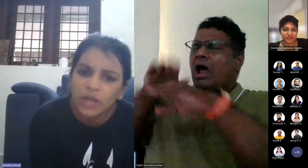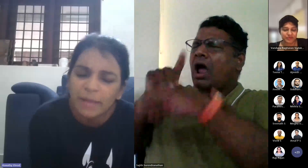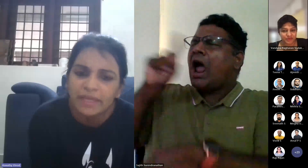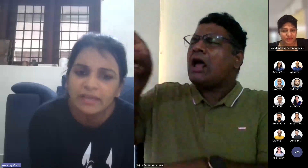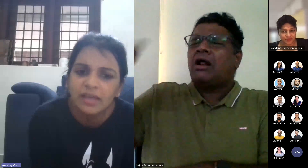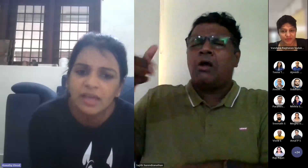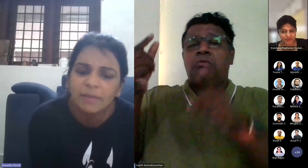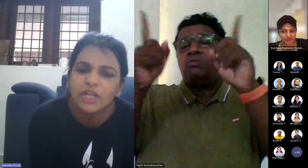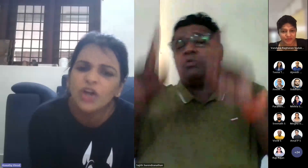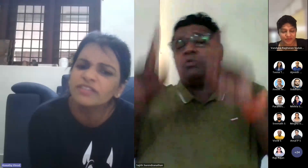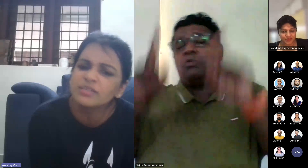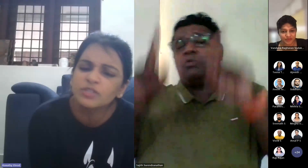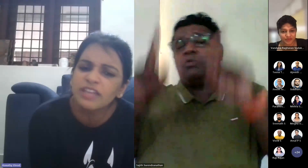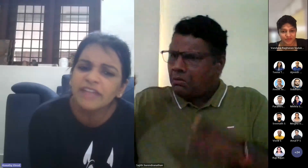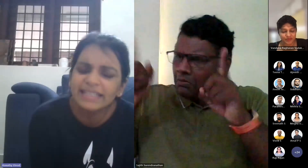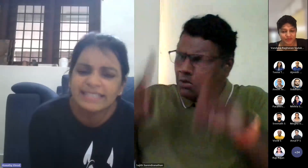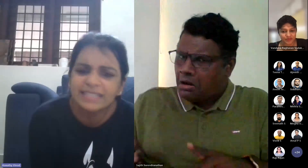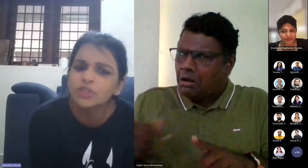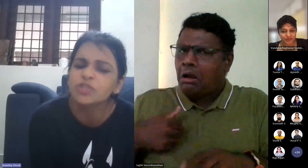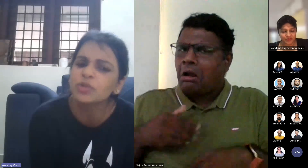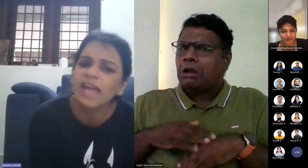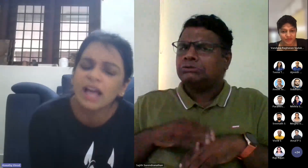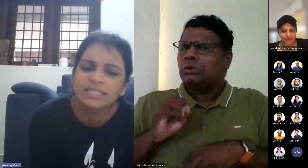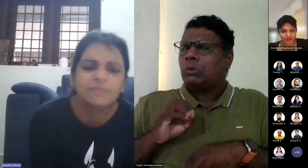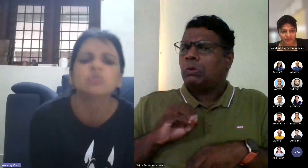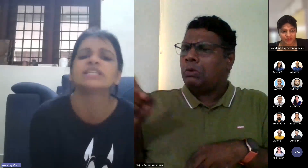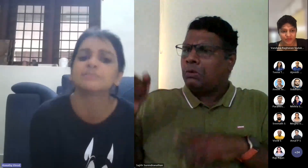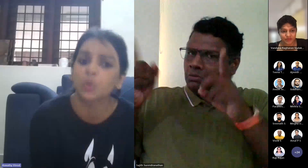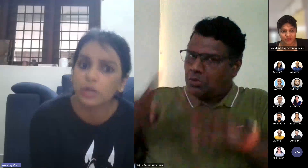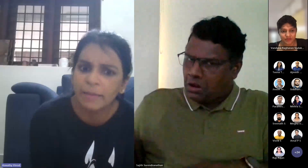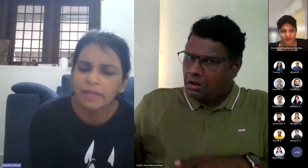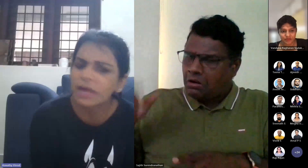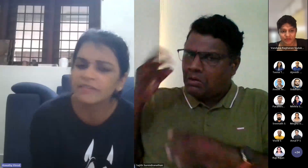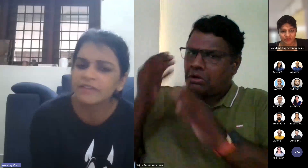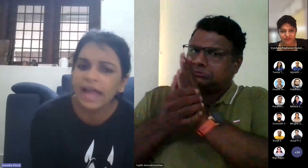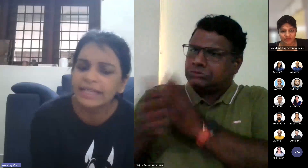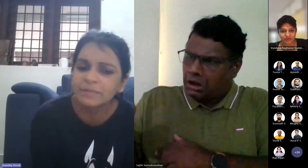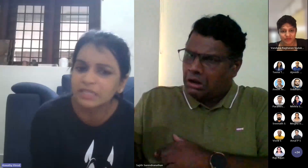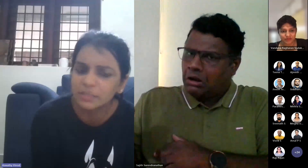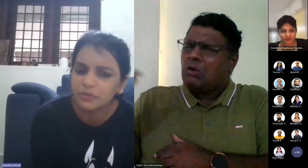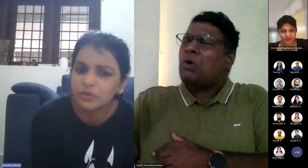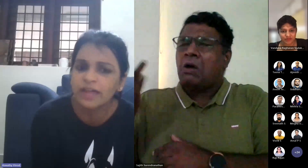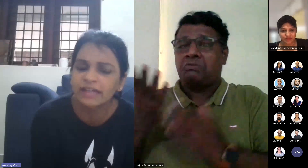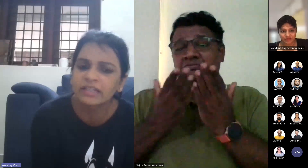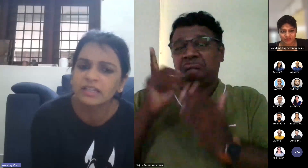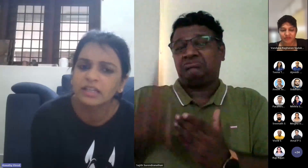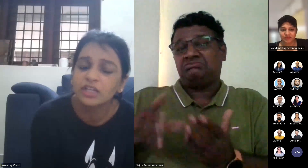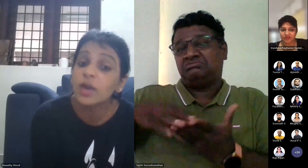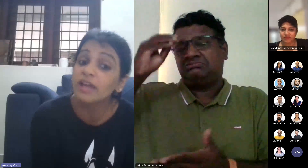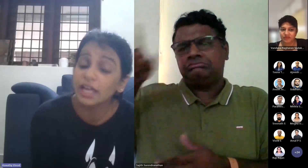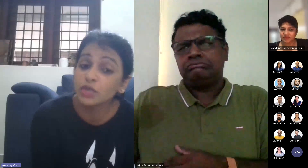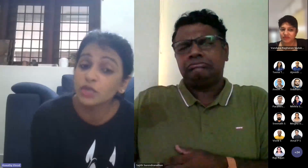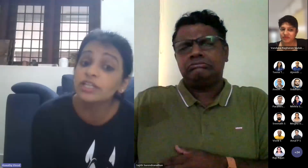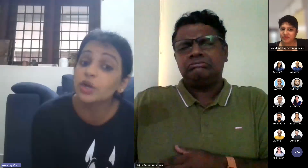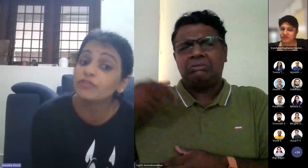about programming, but a lot of this was never accessible to me. So when I asked them, they would say it's programming. I've never had experience before that.